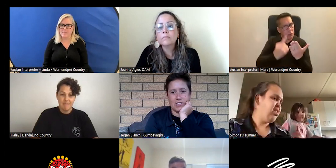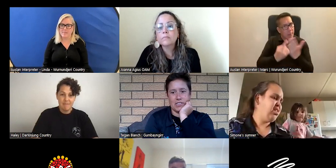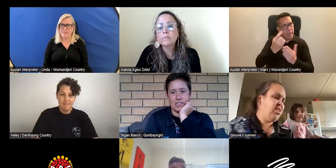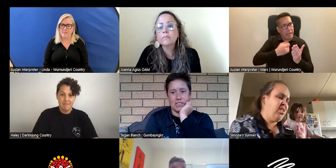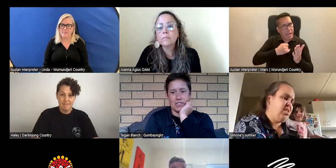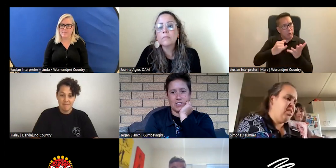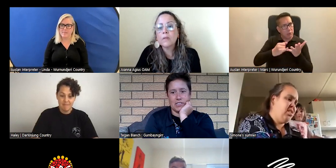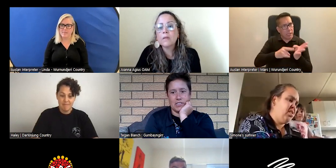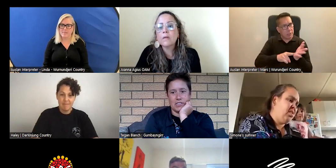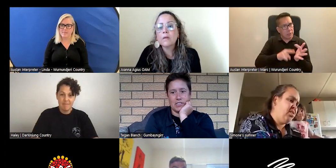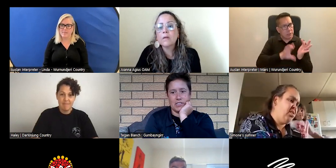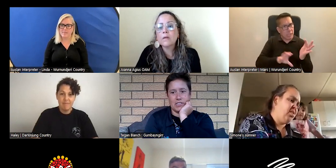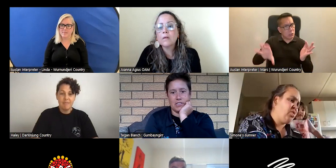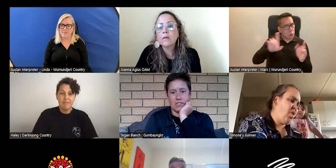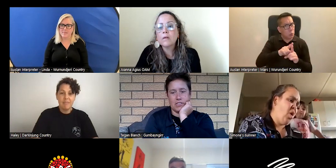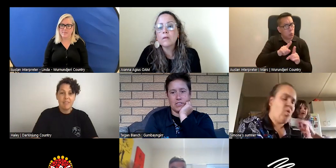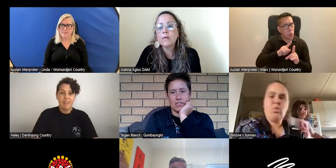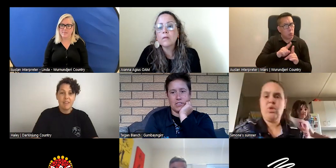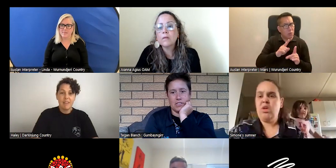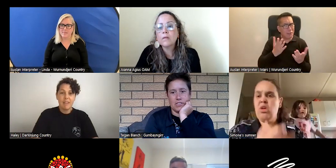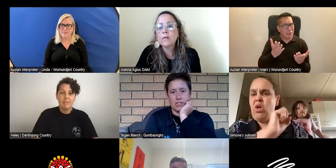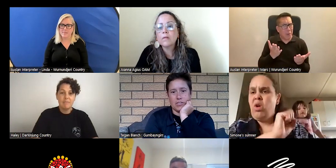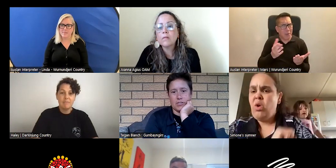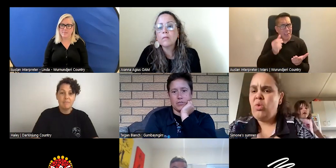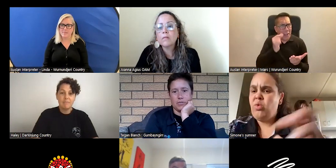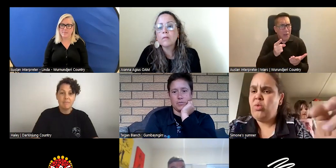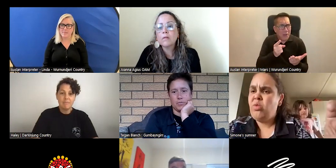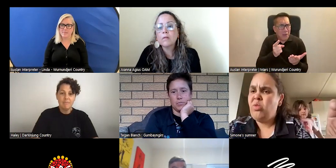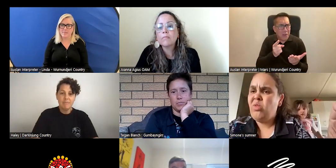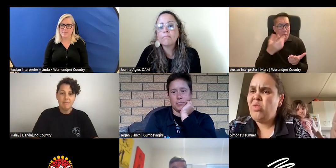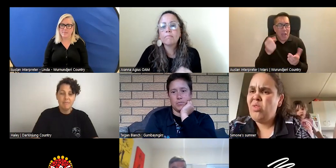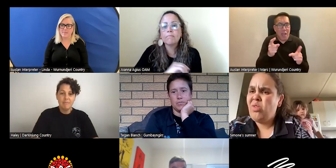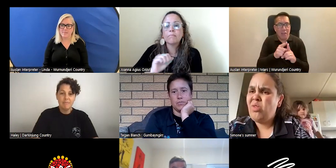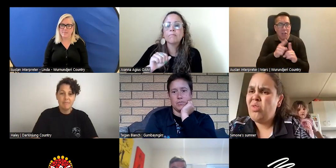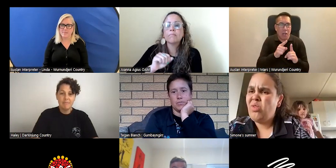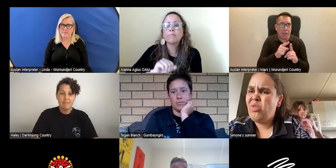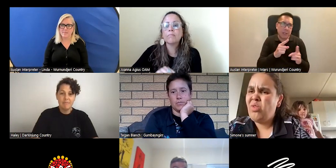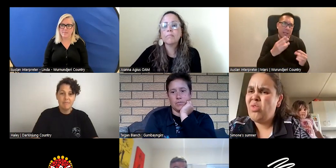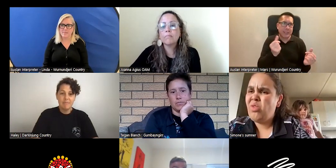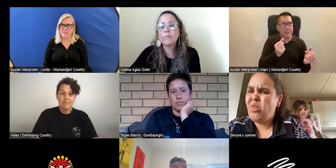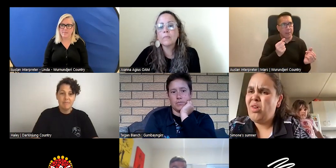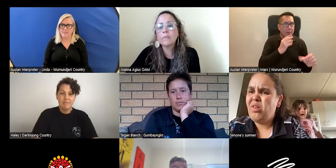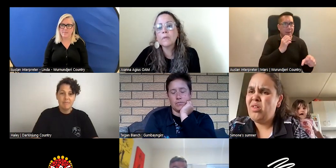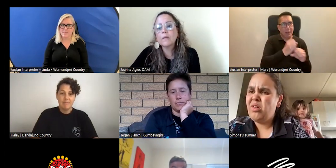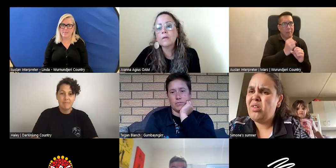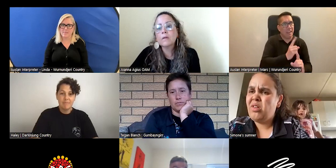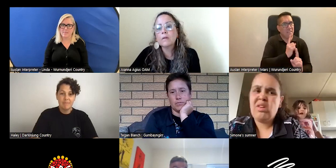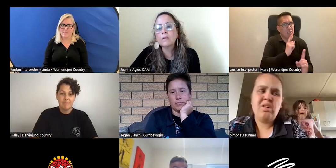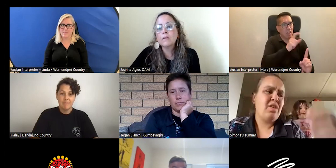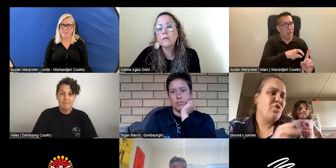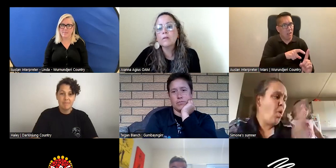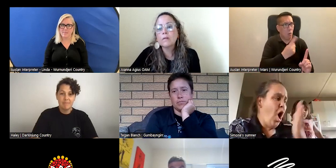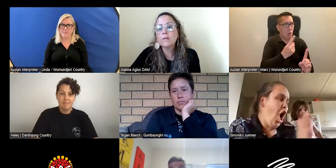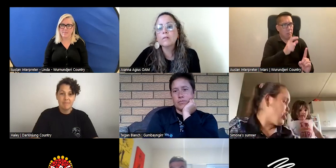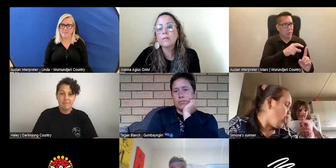states. So we've got, some bureaucratic advisor, some person who they connect